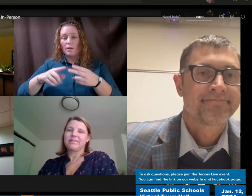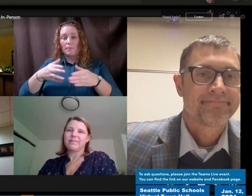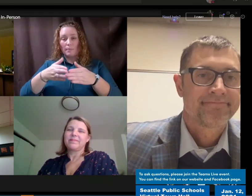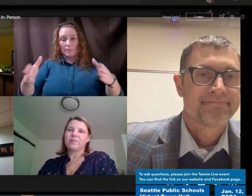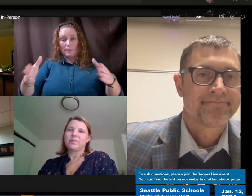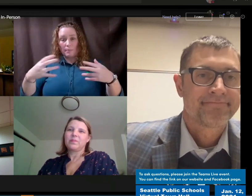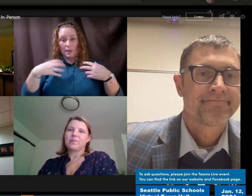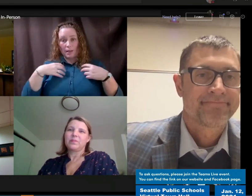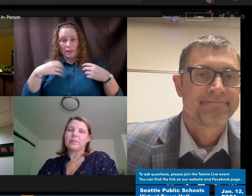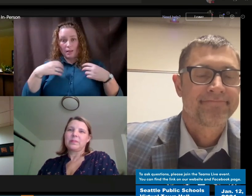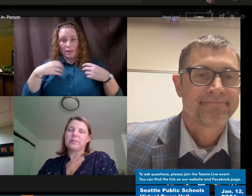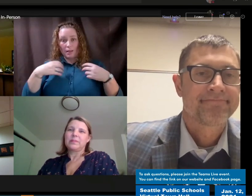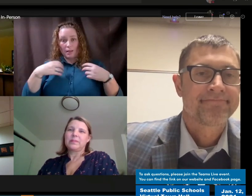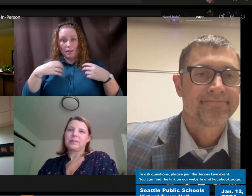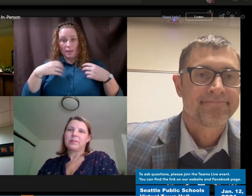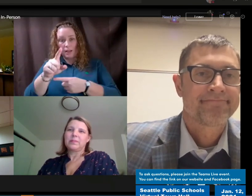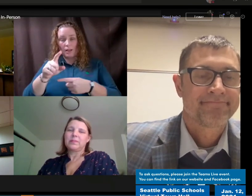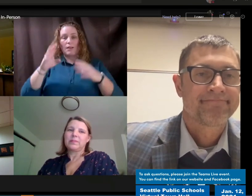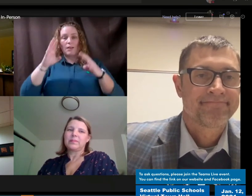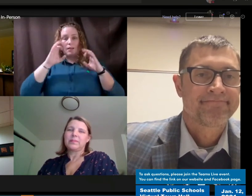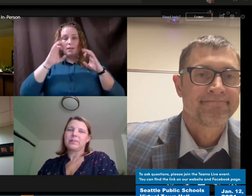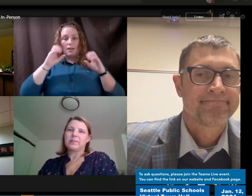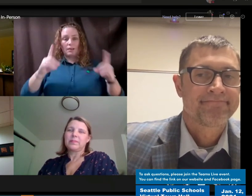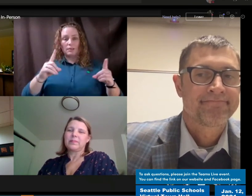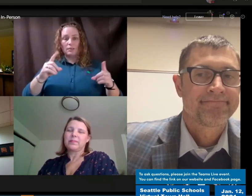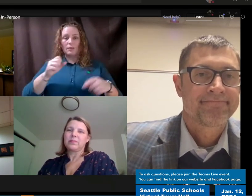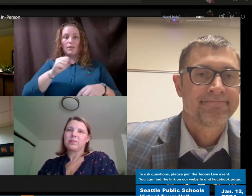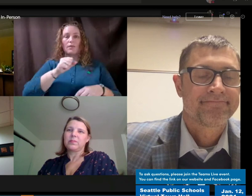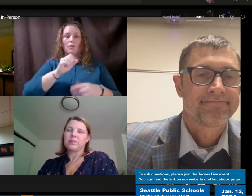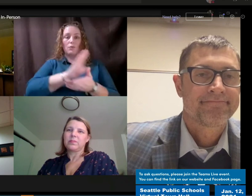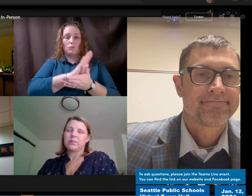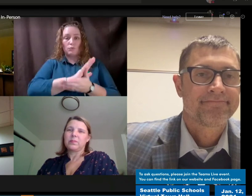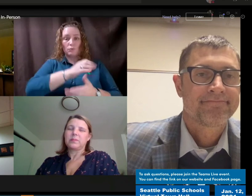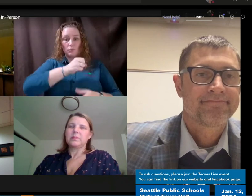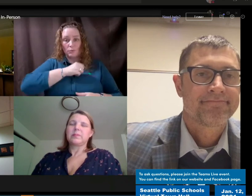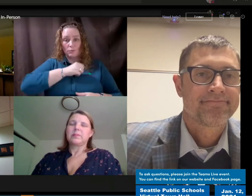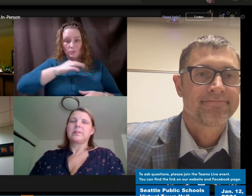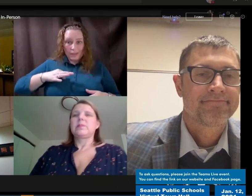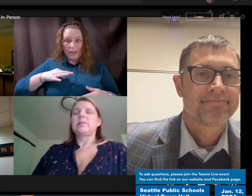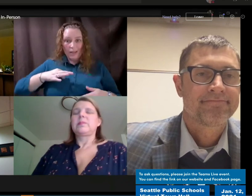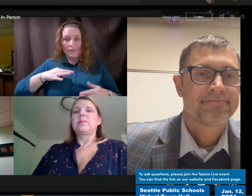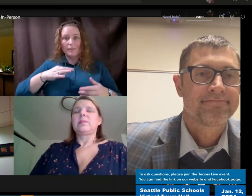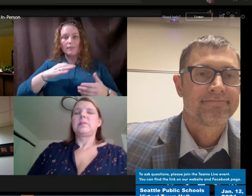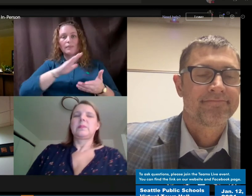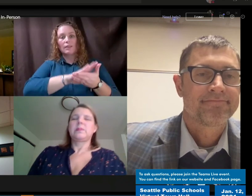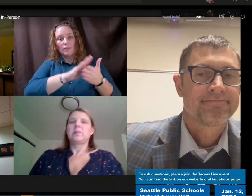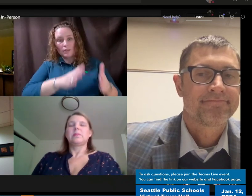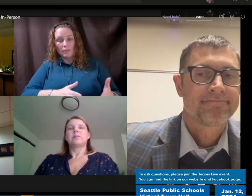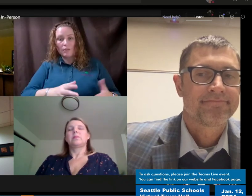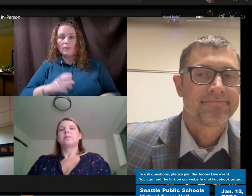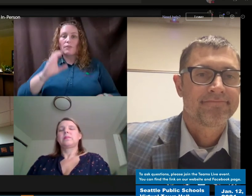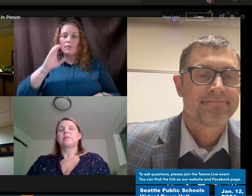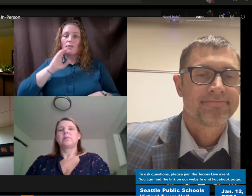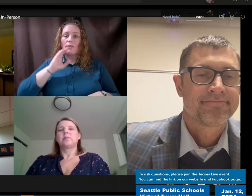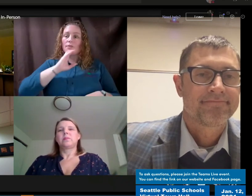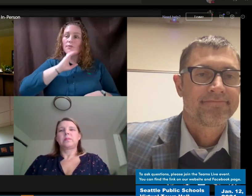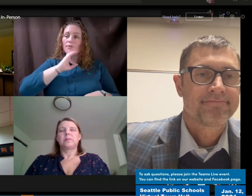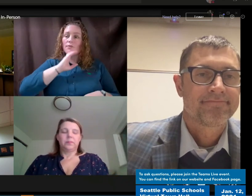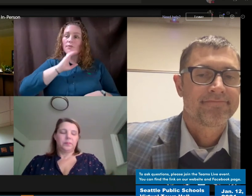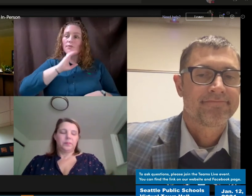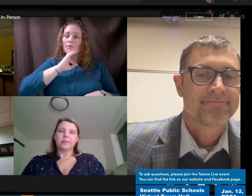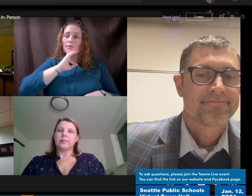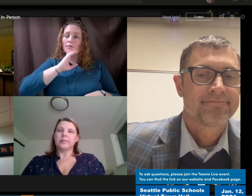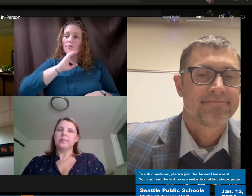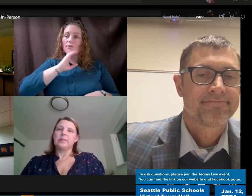our educators and our school-based staff, our custodians, our school nutrition staff workers, security, you know, everybody